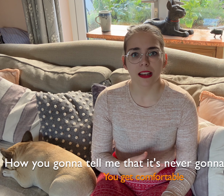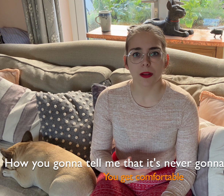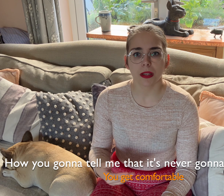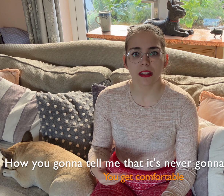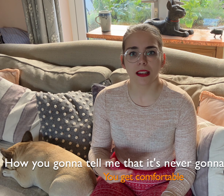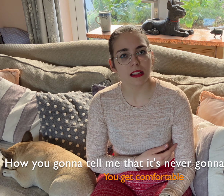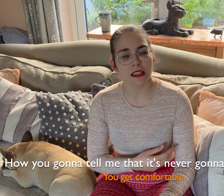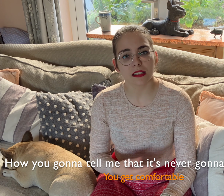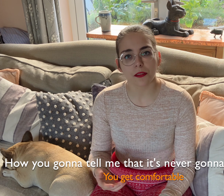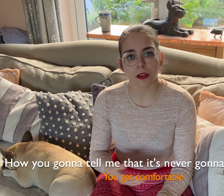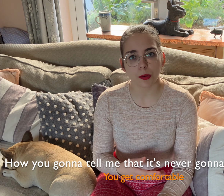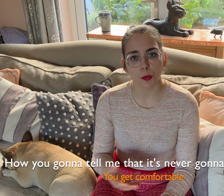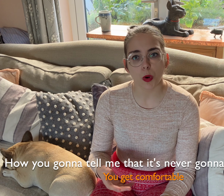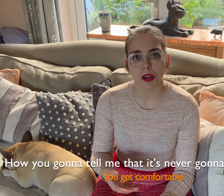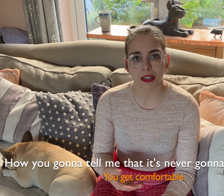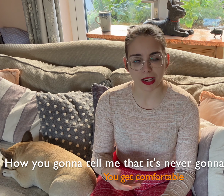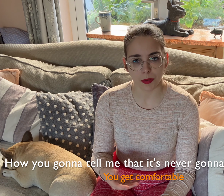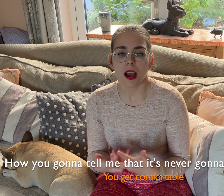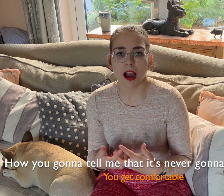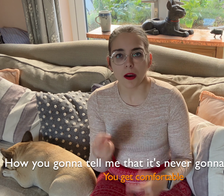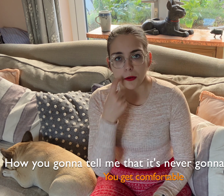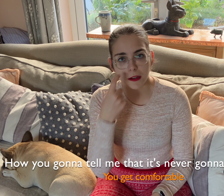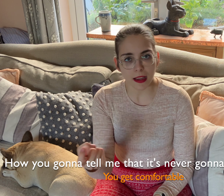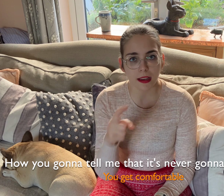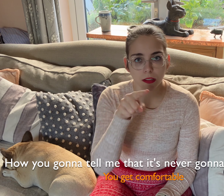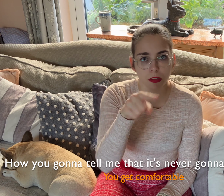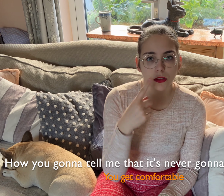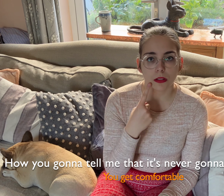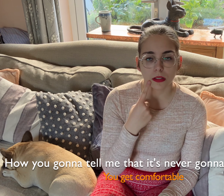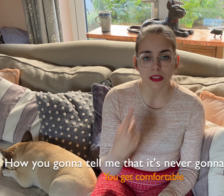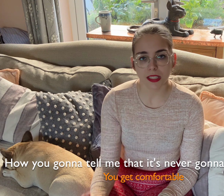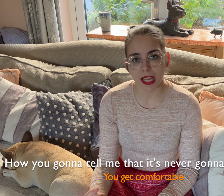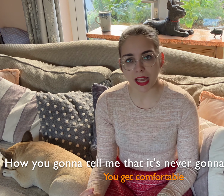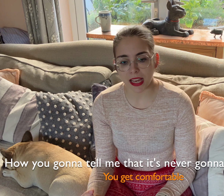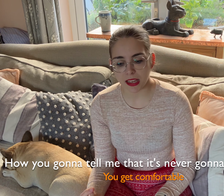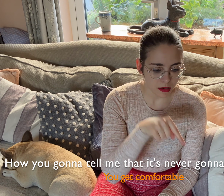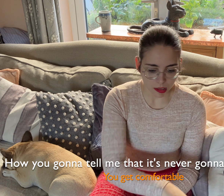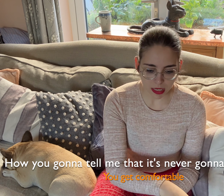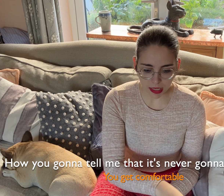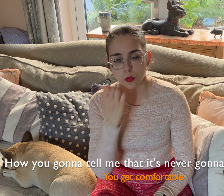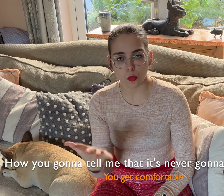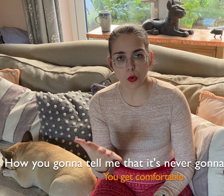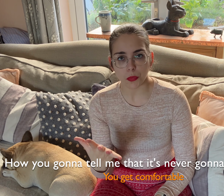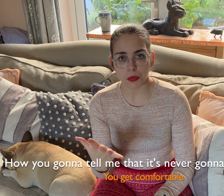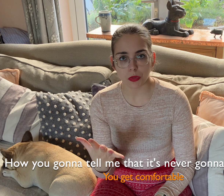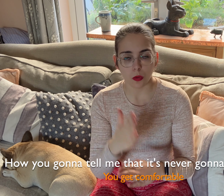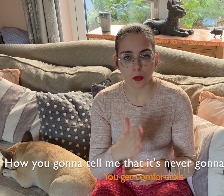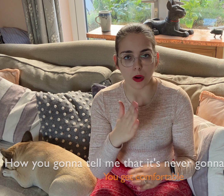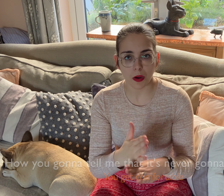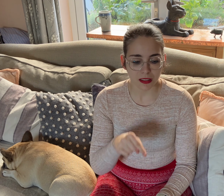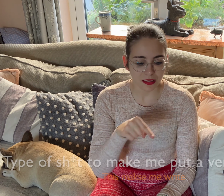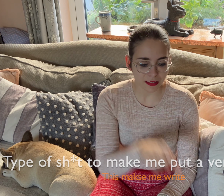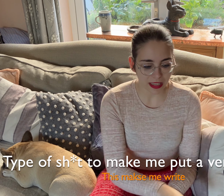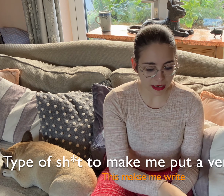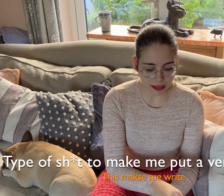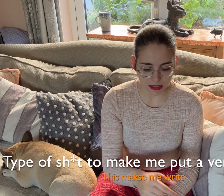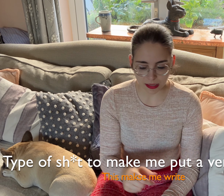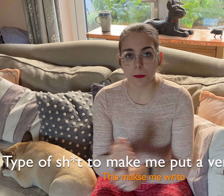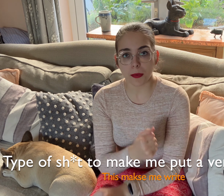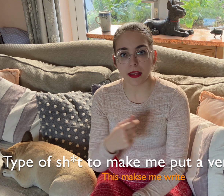me that it's never gonna work now? How can you say it won't work? This makes